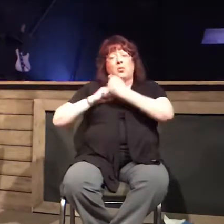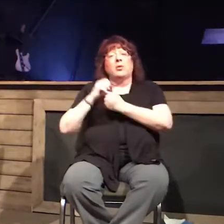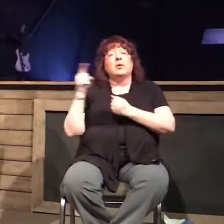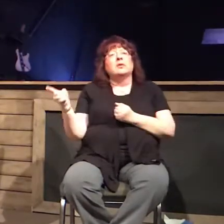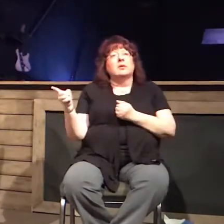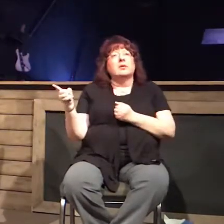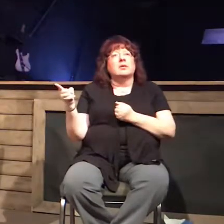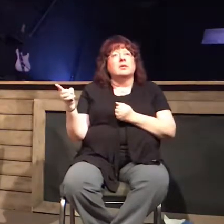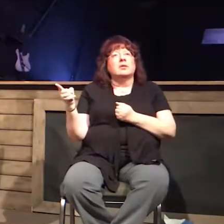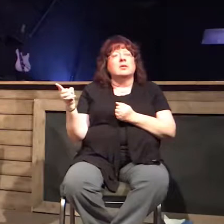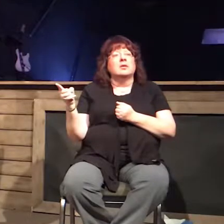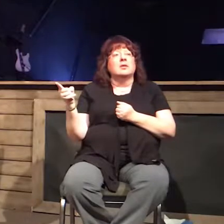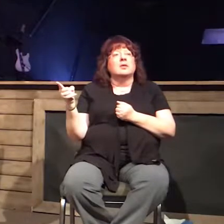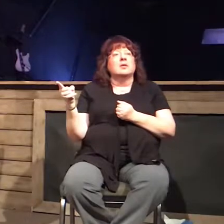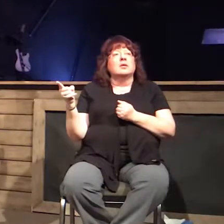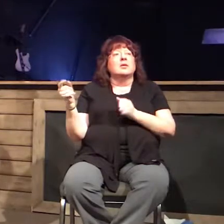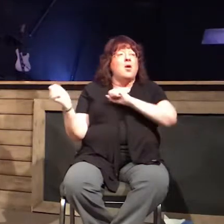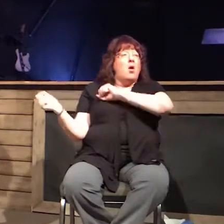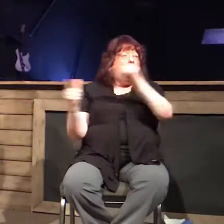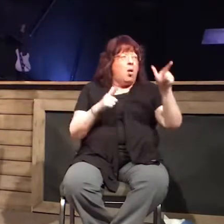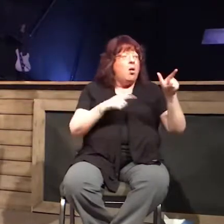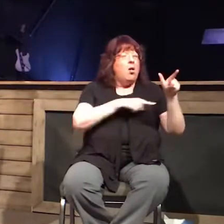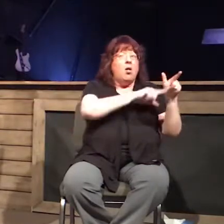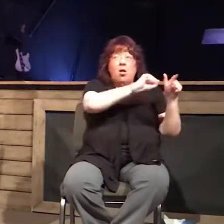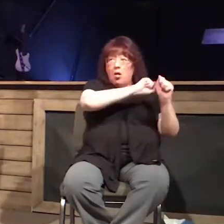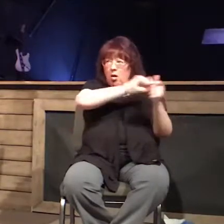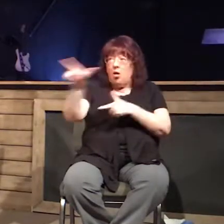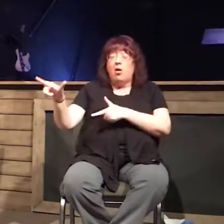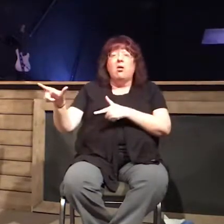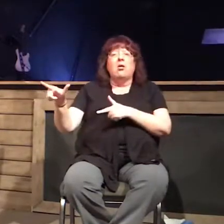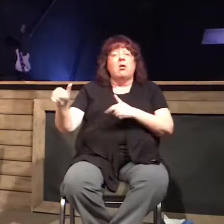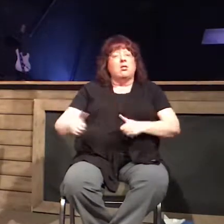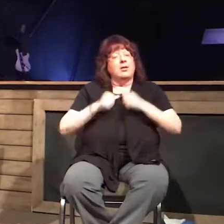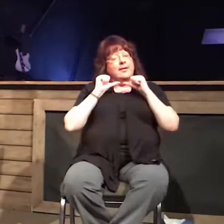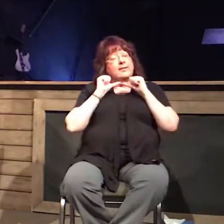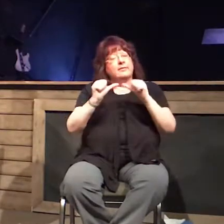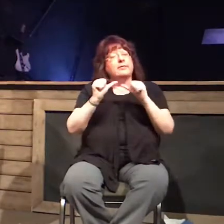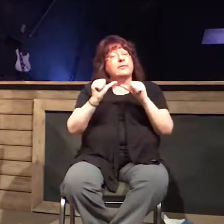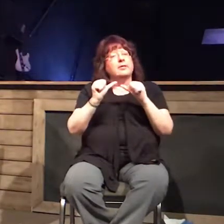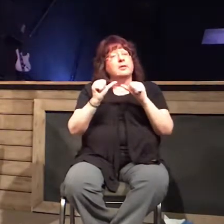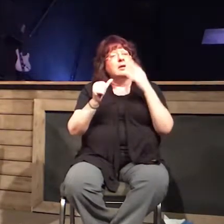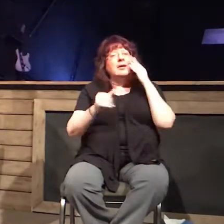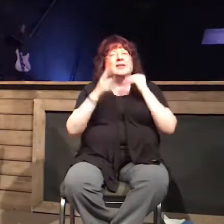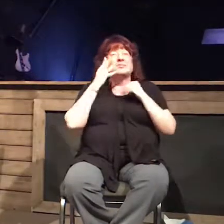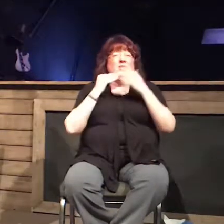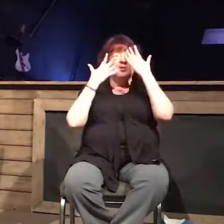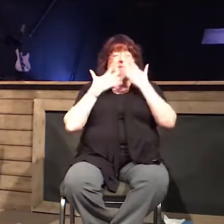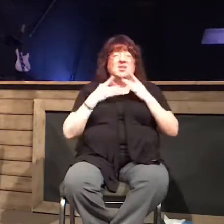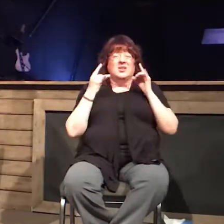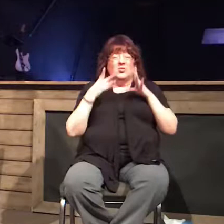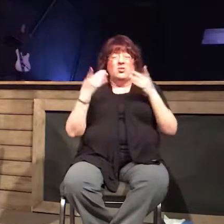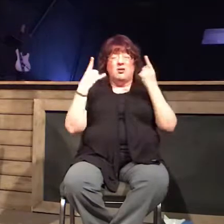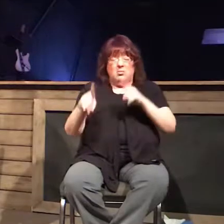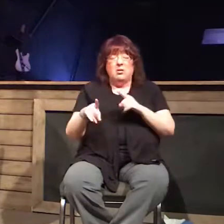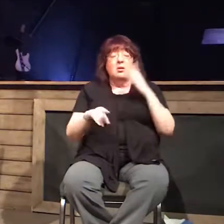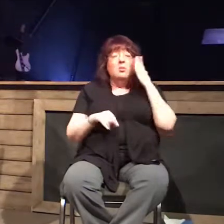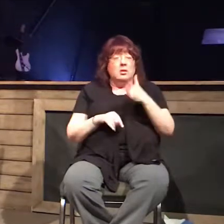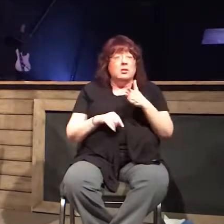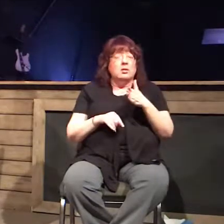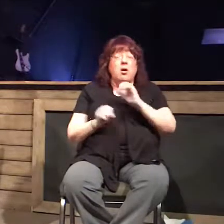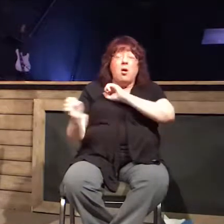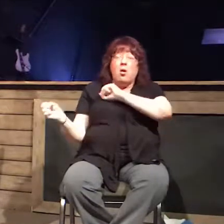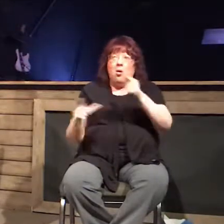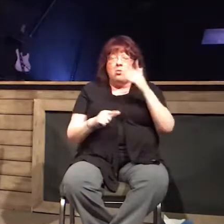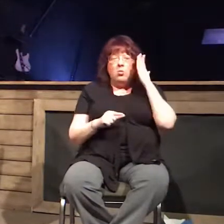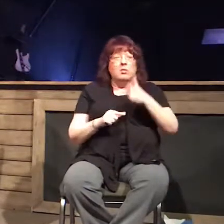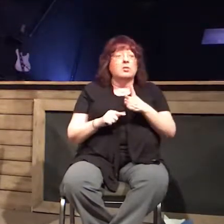brokenhearted. All of us in this room, as we live long enough, will experience trauma in our lives. All